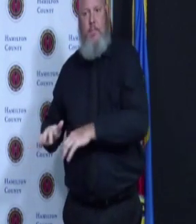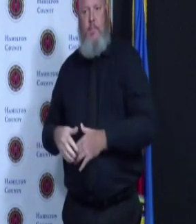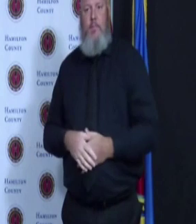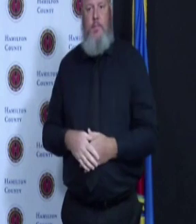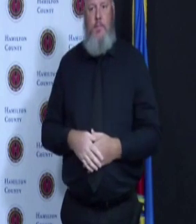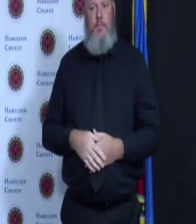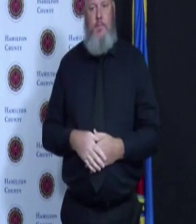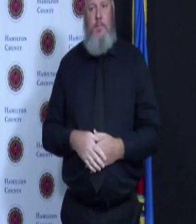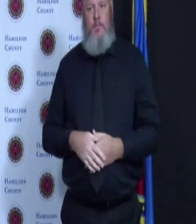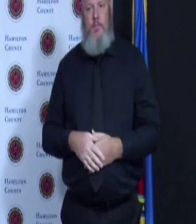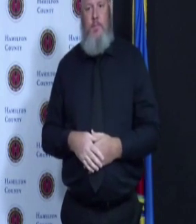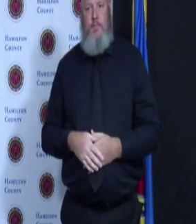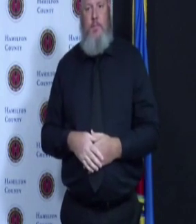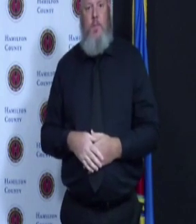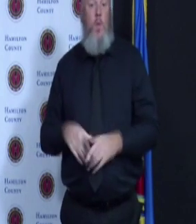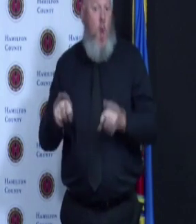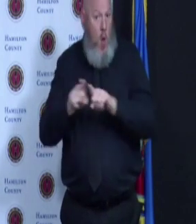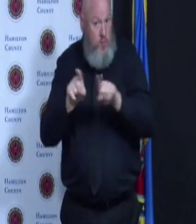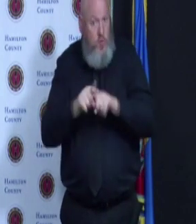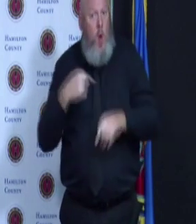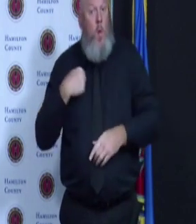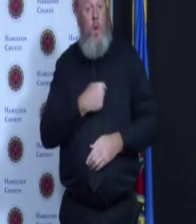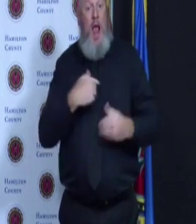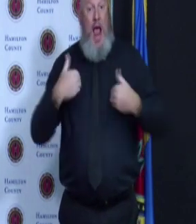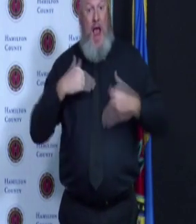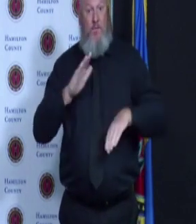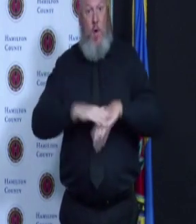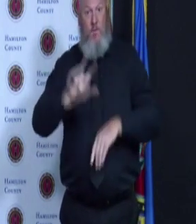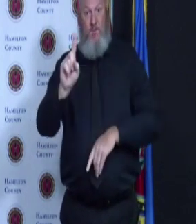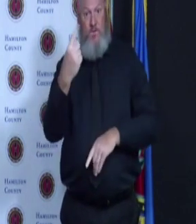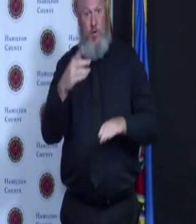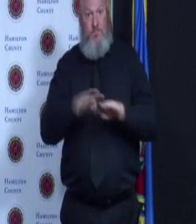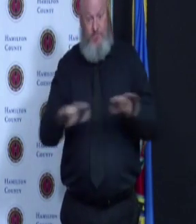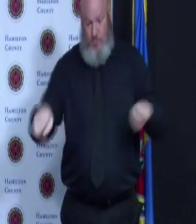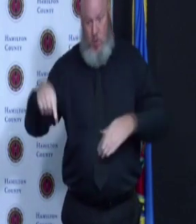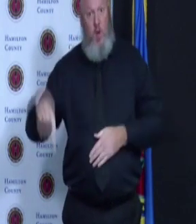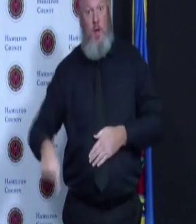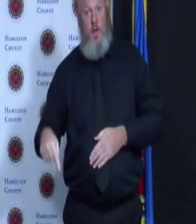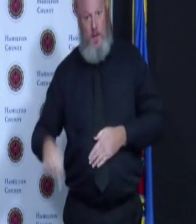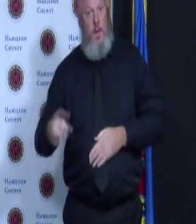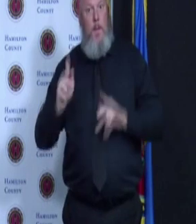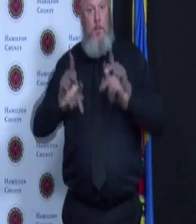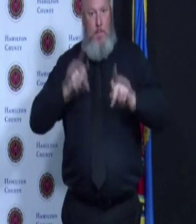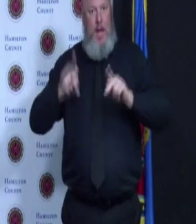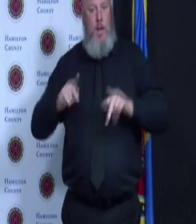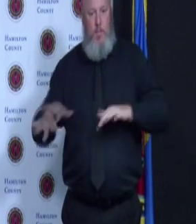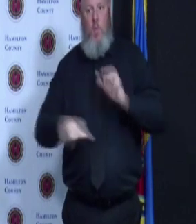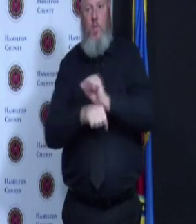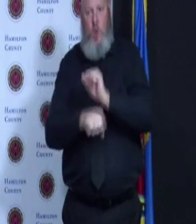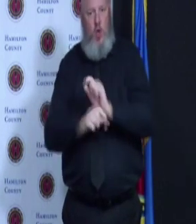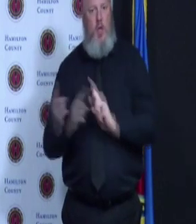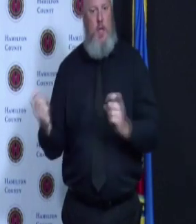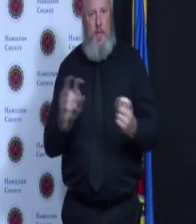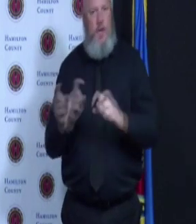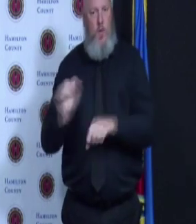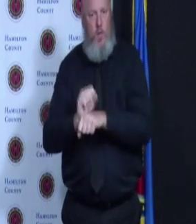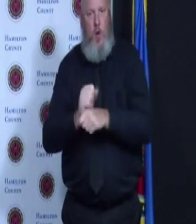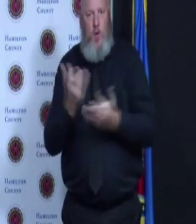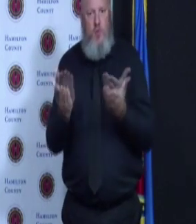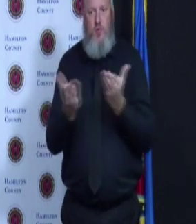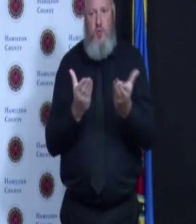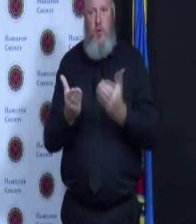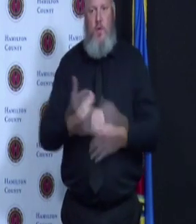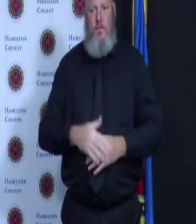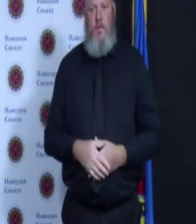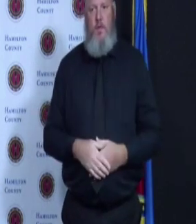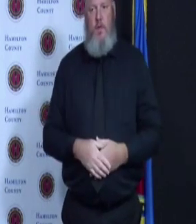call buildings and inspections, buildings and planning, call the number. They will walk that down to you by appointment.